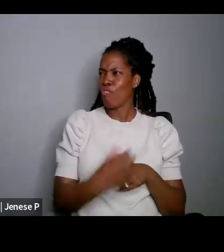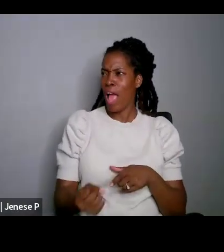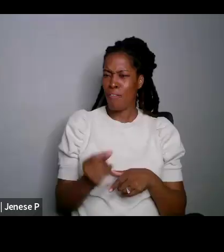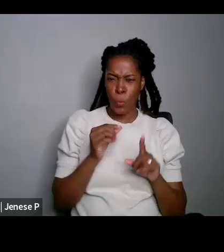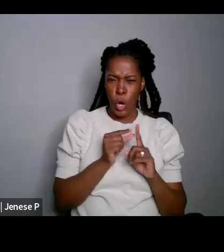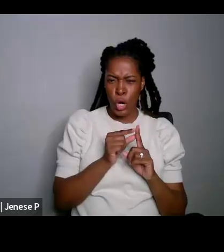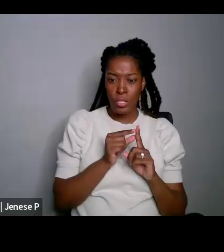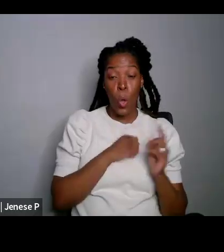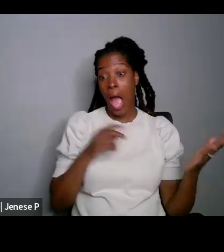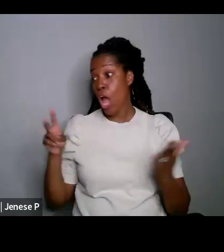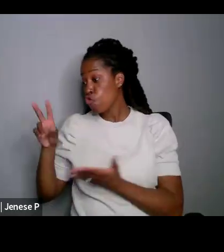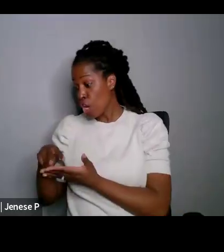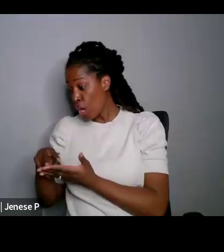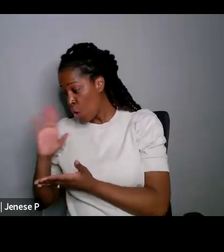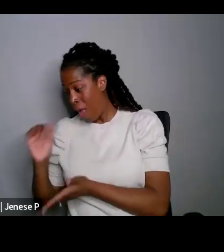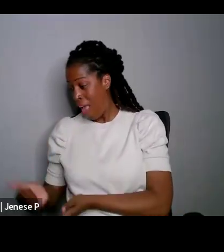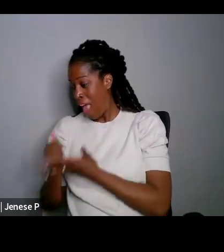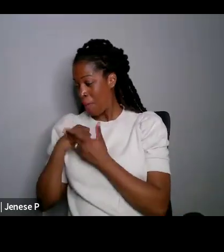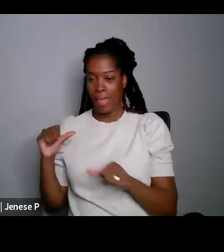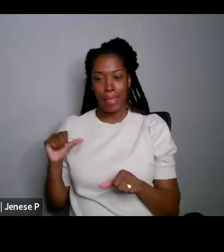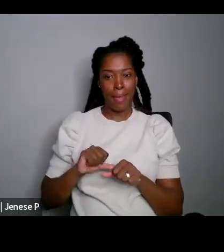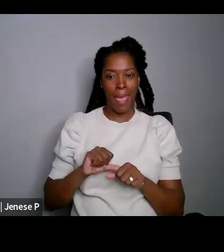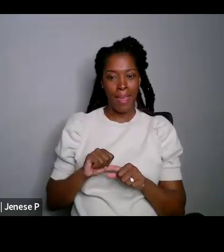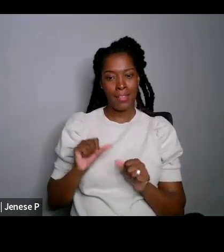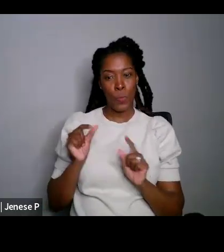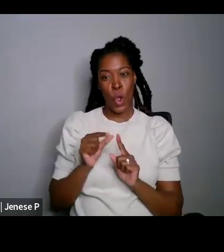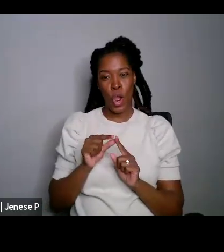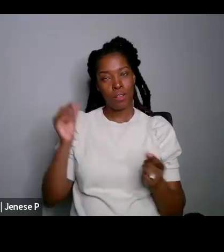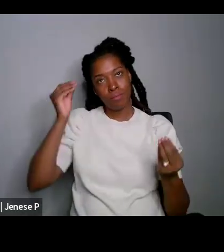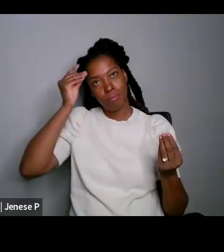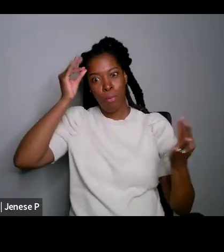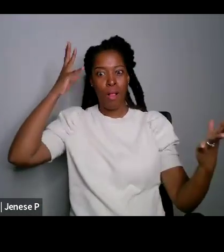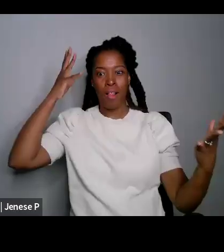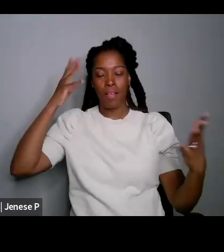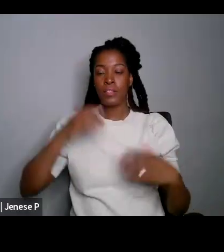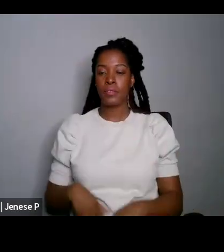refuel and make an actual list.